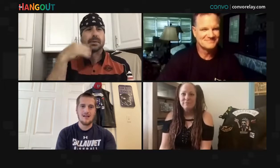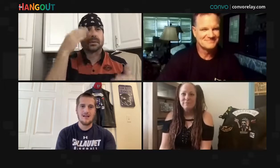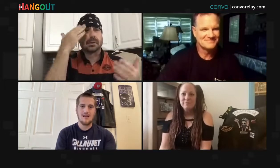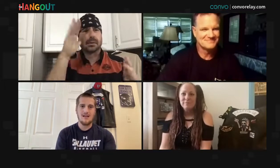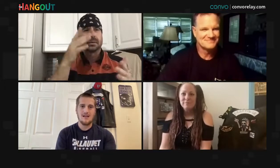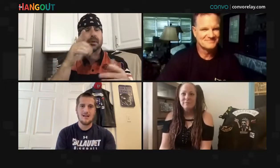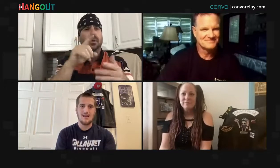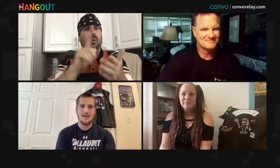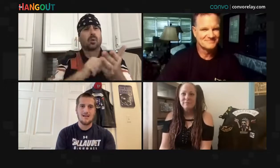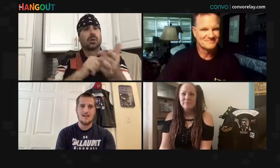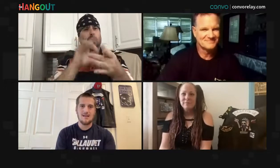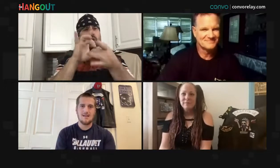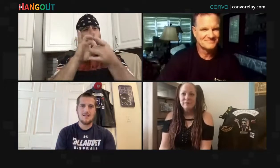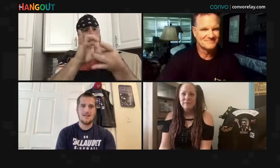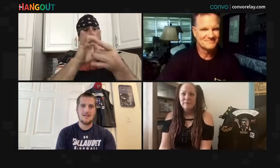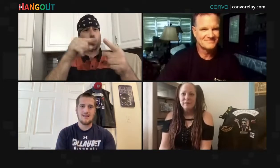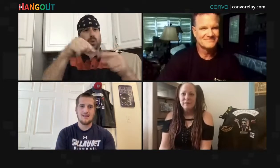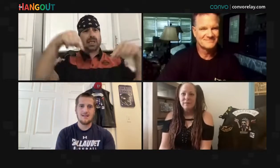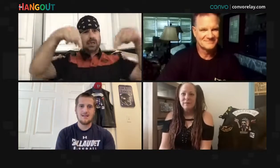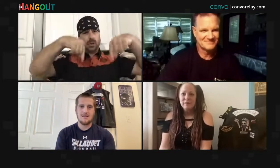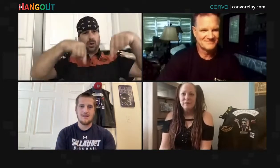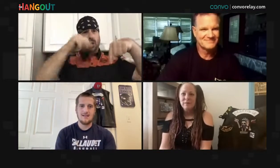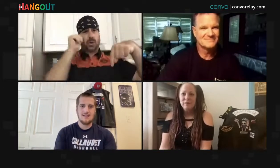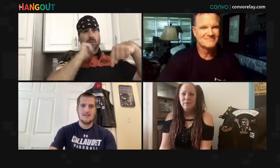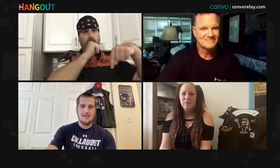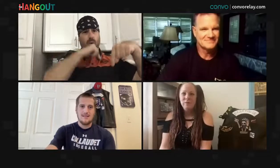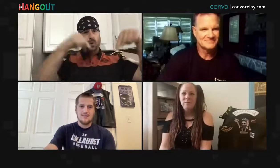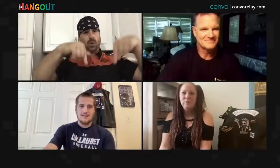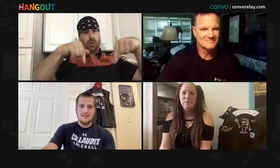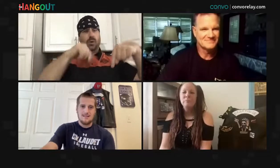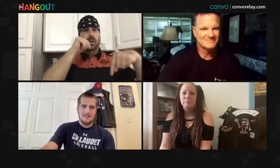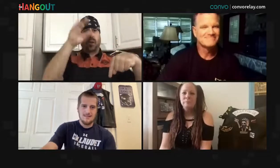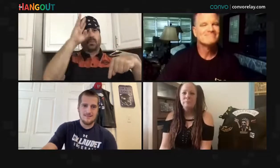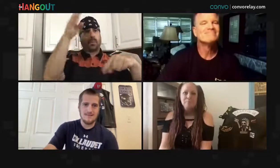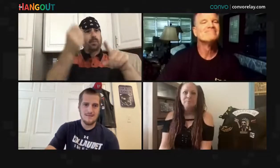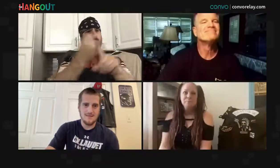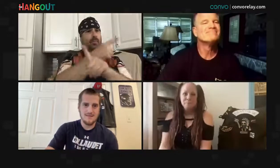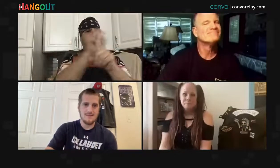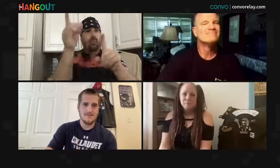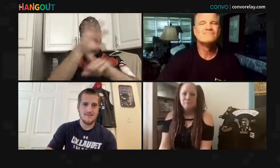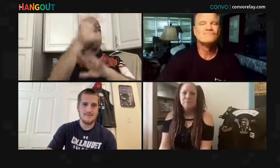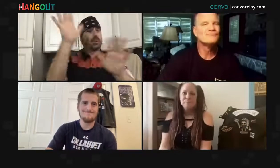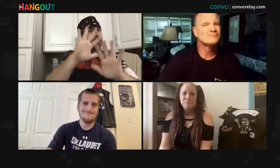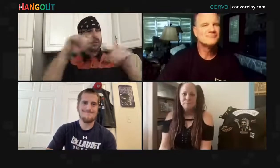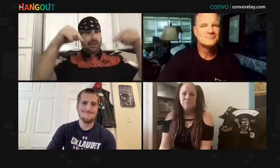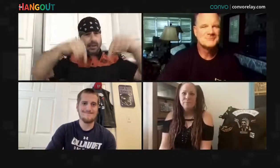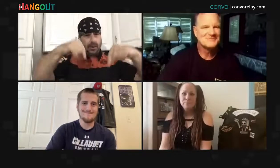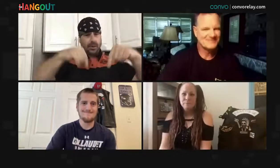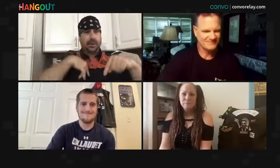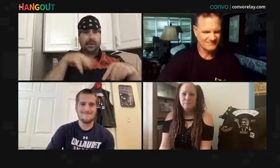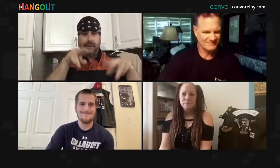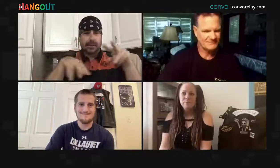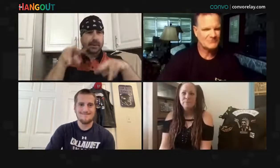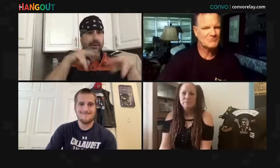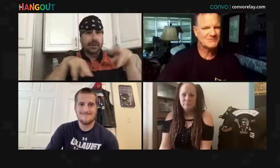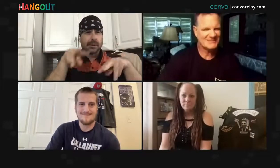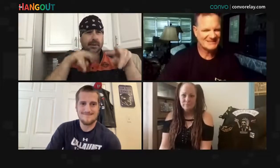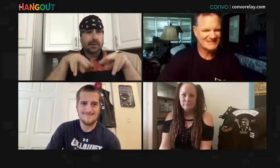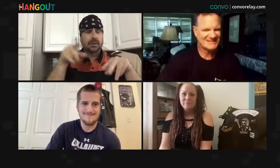And I started looking over and I didn't know, what was actually related to Arizona. I didn't want to think of anything random. I